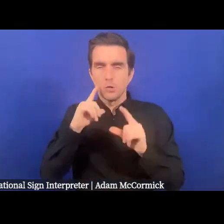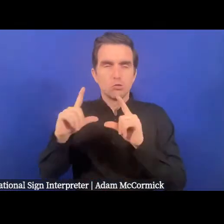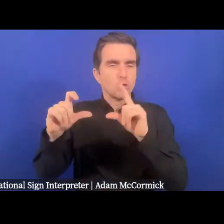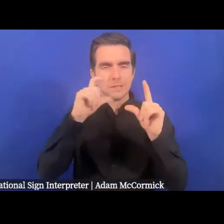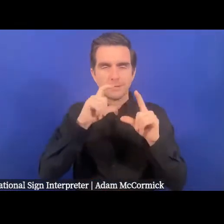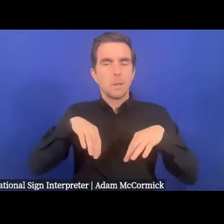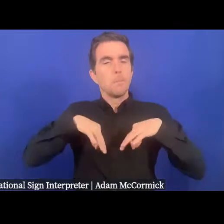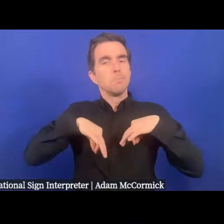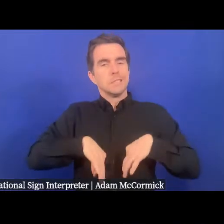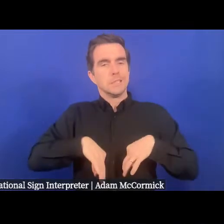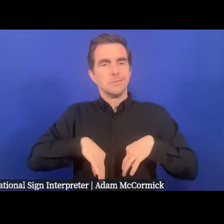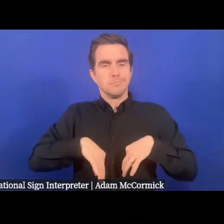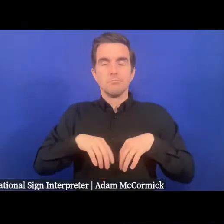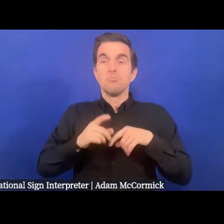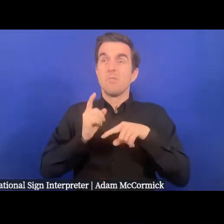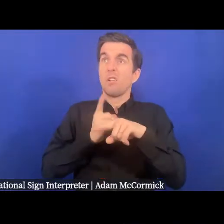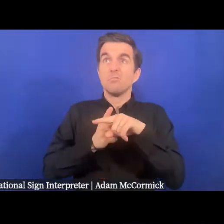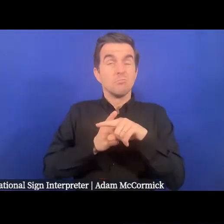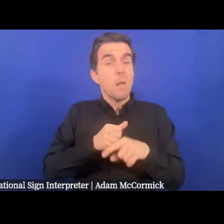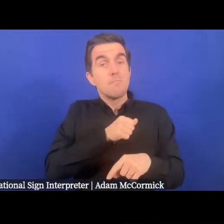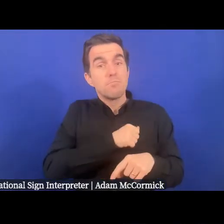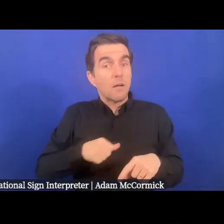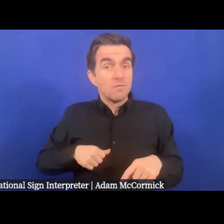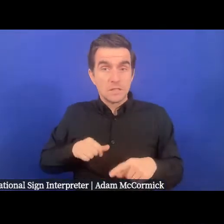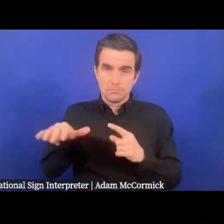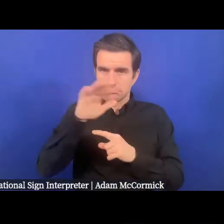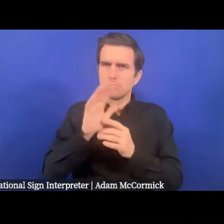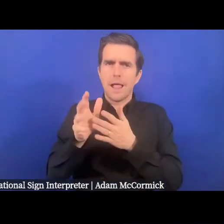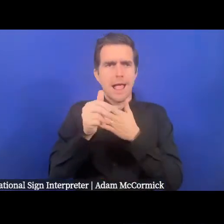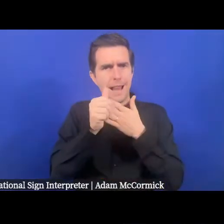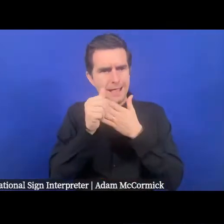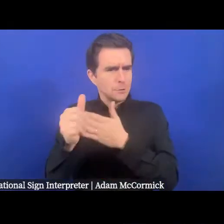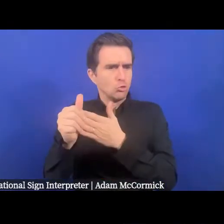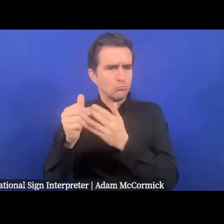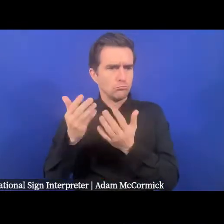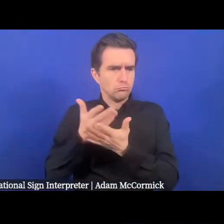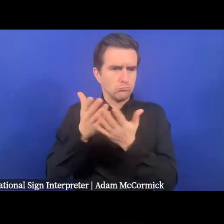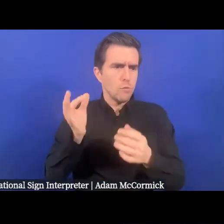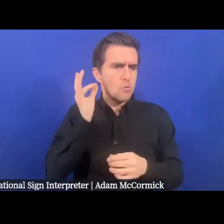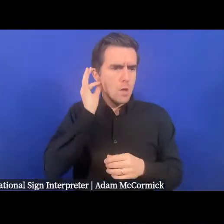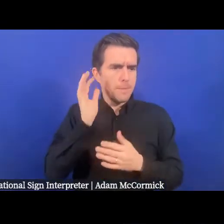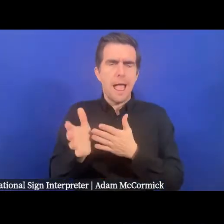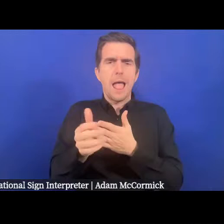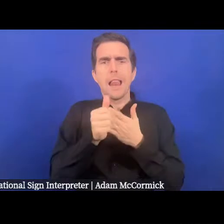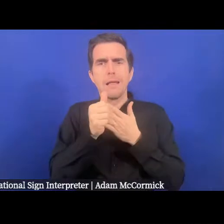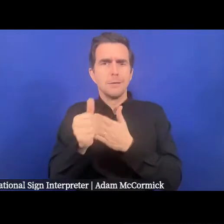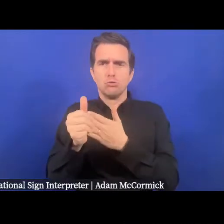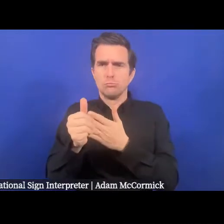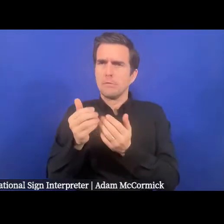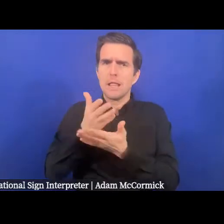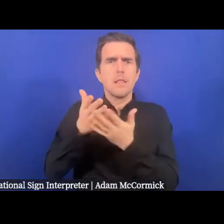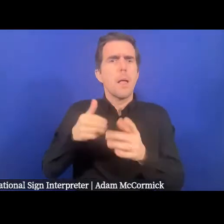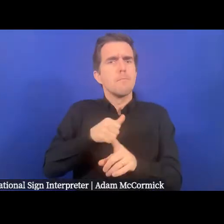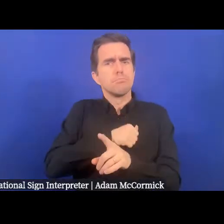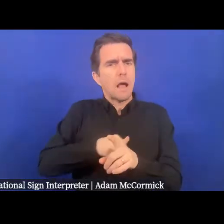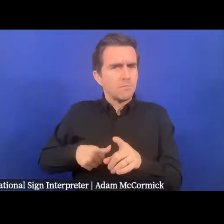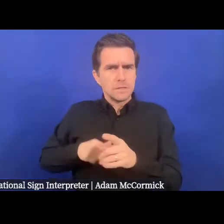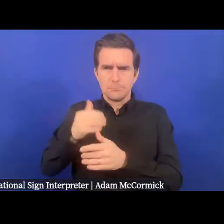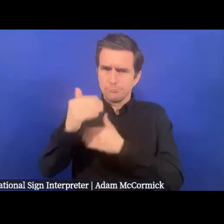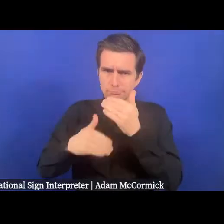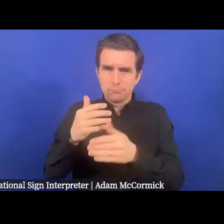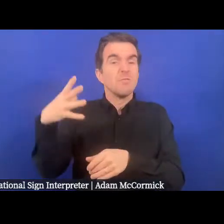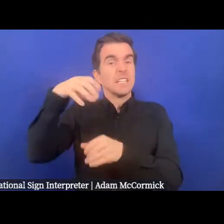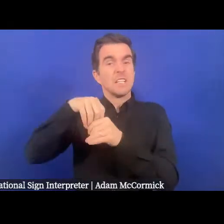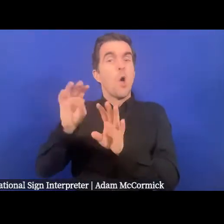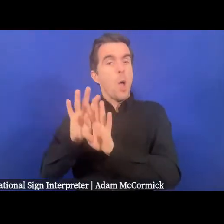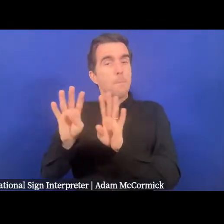private sector. So they're on that committee. And one of the things, or our very first